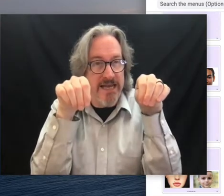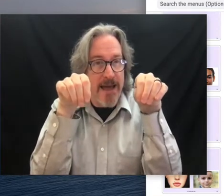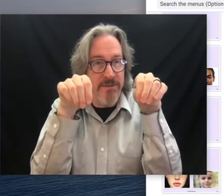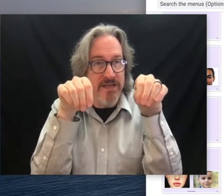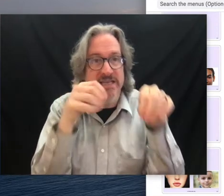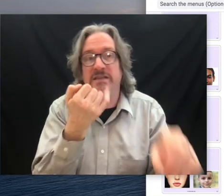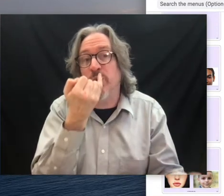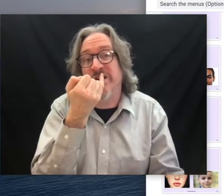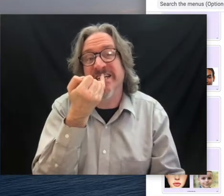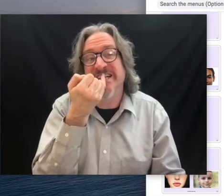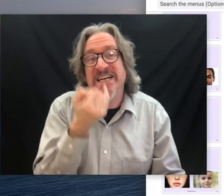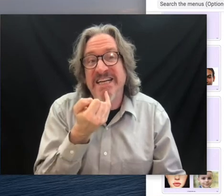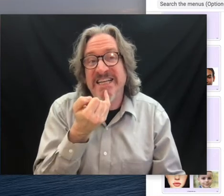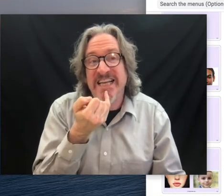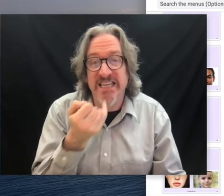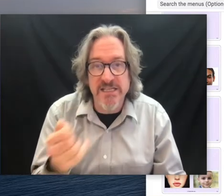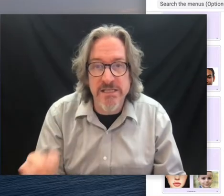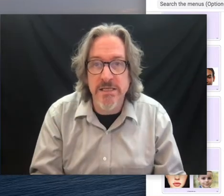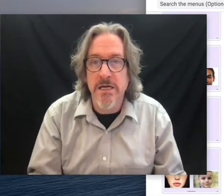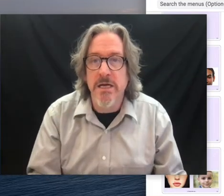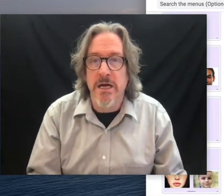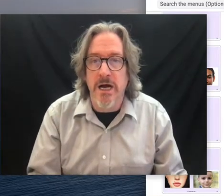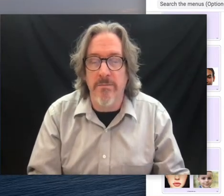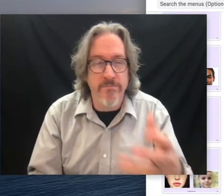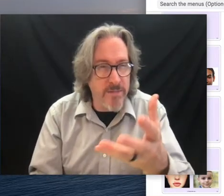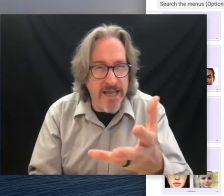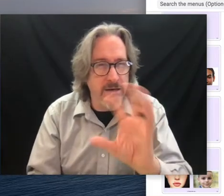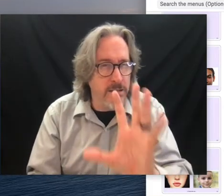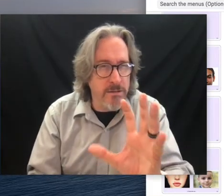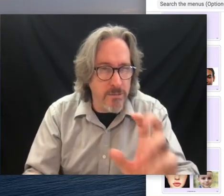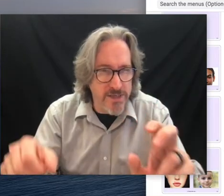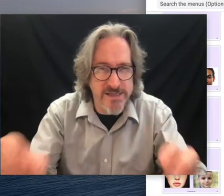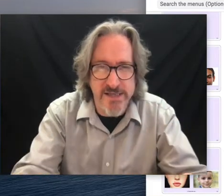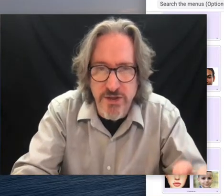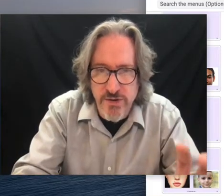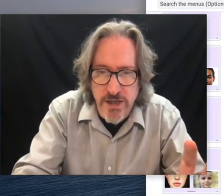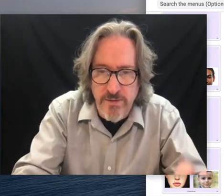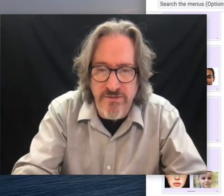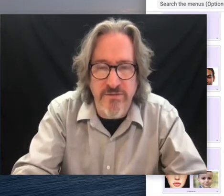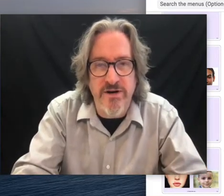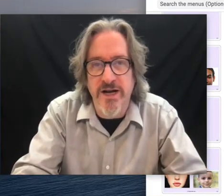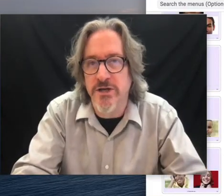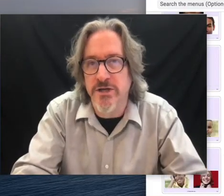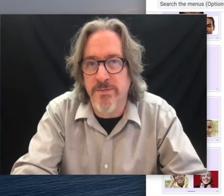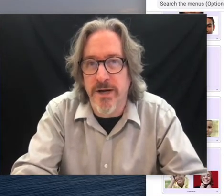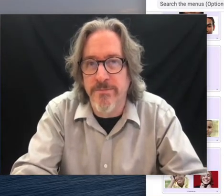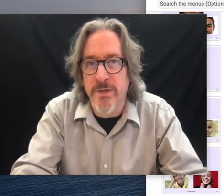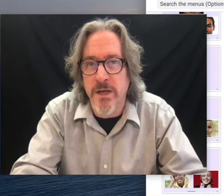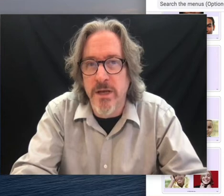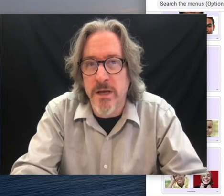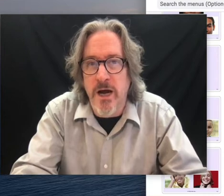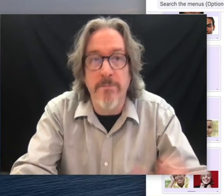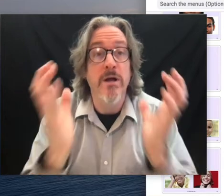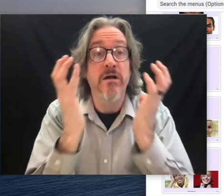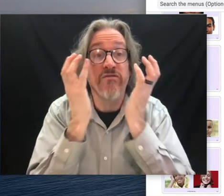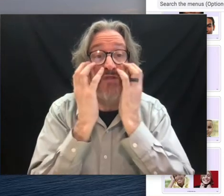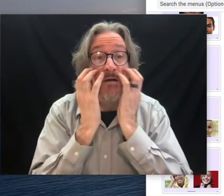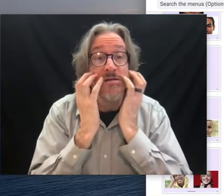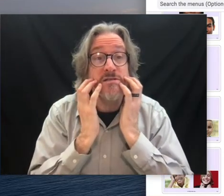the gap in the teeth or like this. Again, what's the sign shows a couple different variations, but